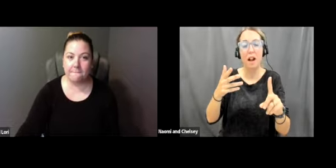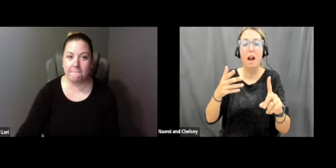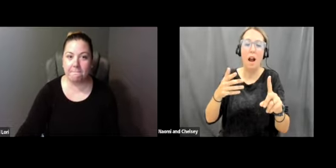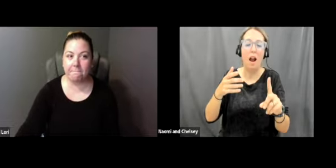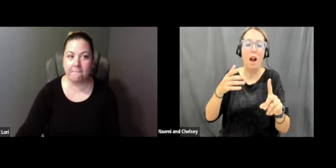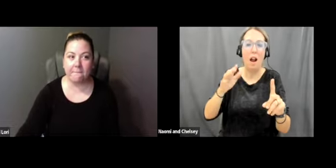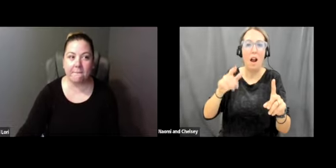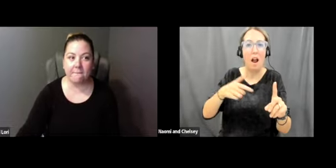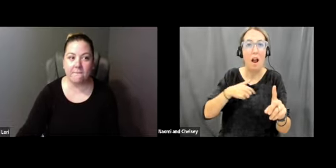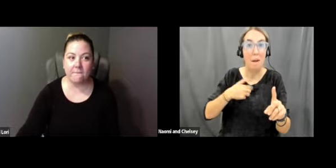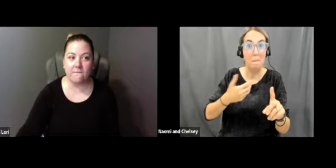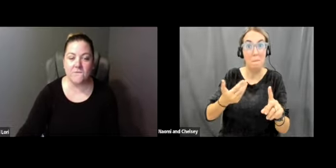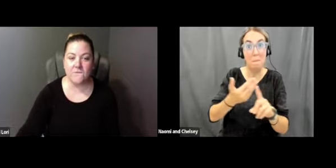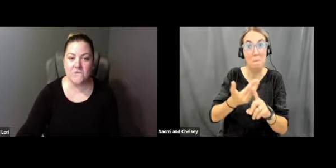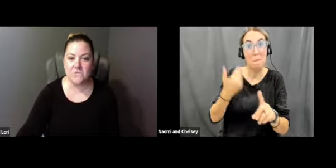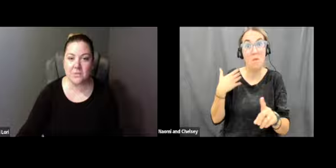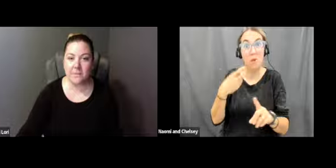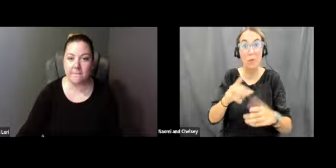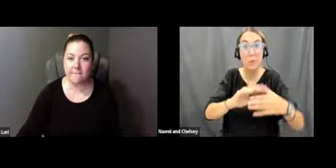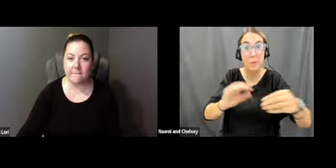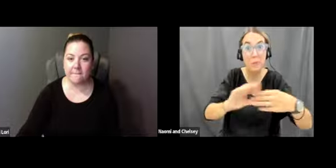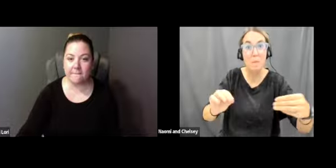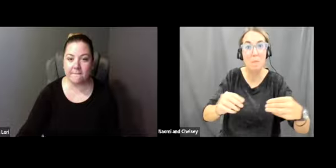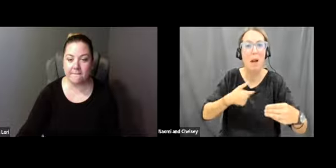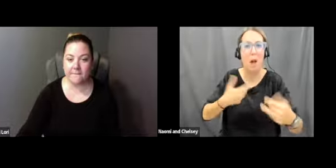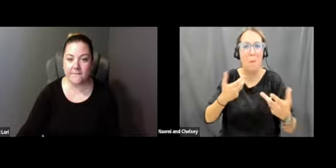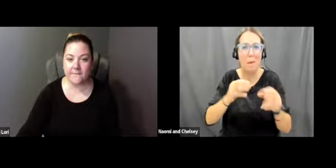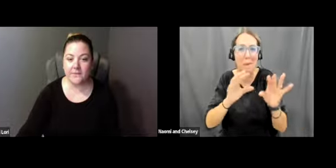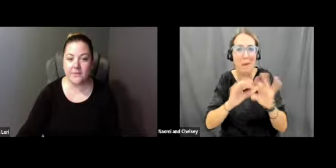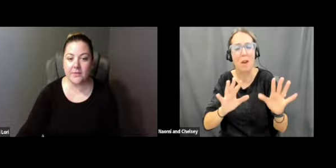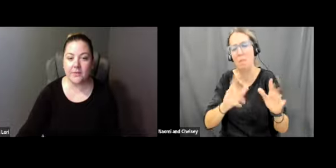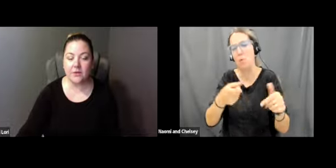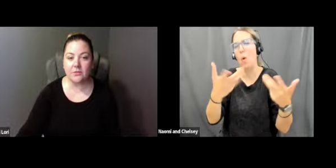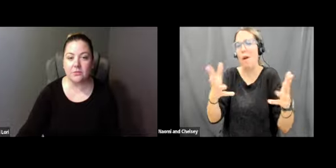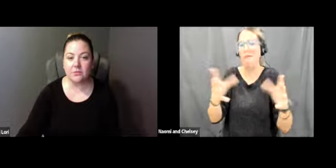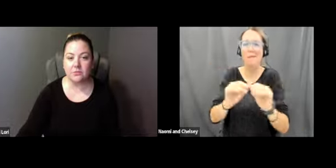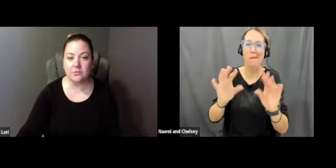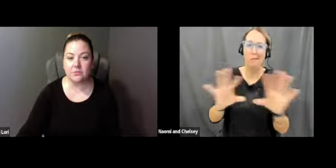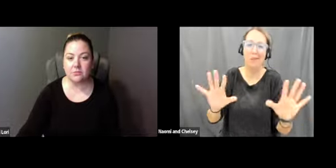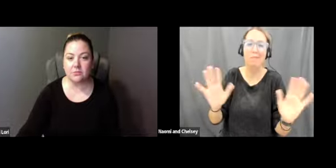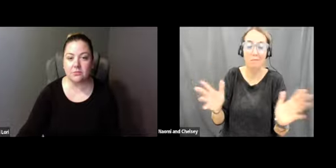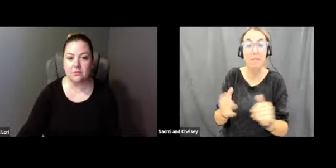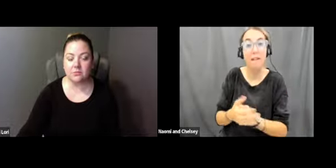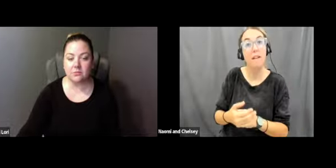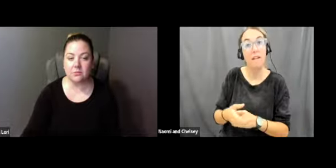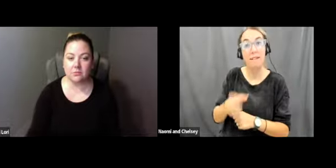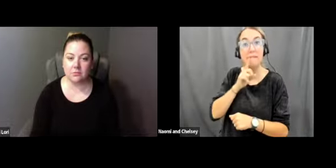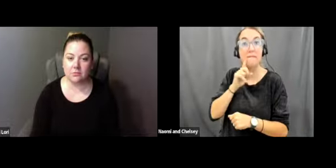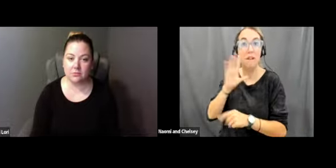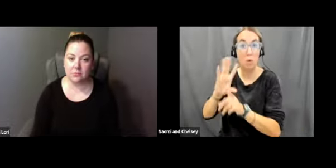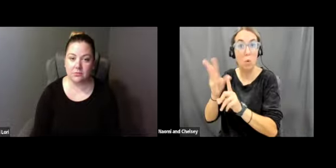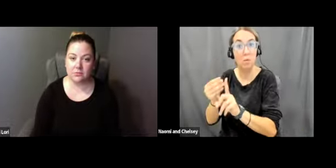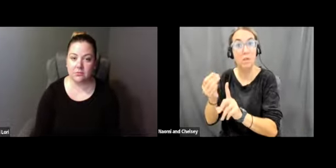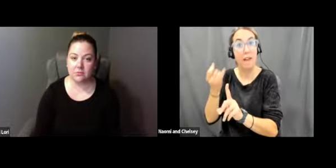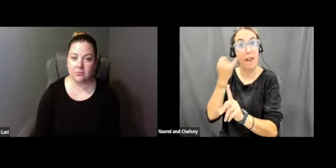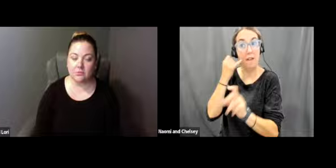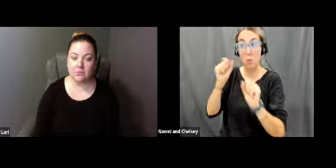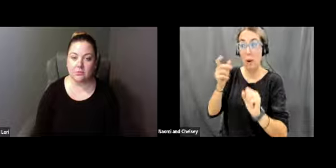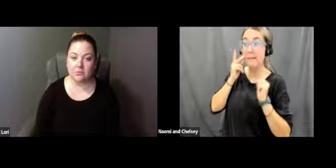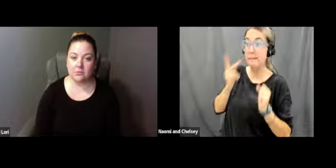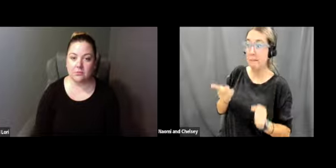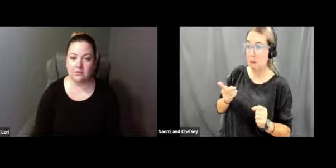game. Basically, if you can see it, you can comment on it. But that makes so much sense of when communication